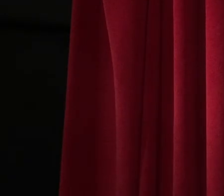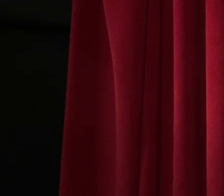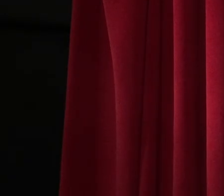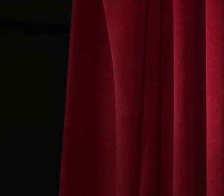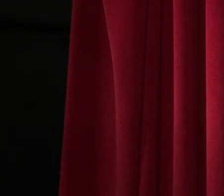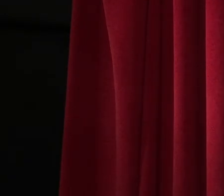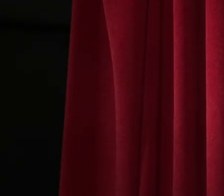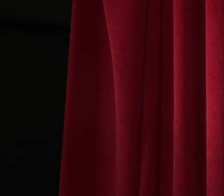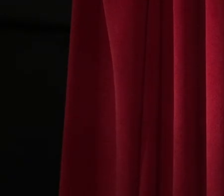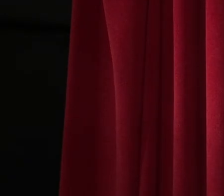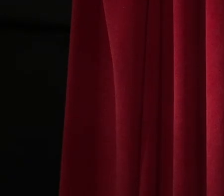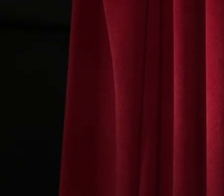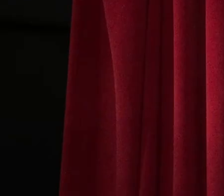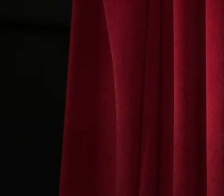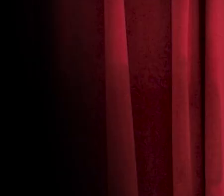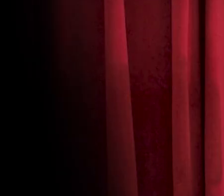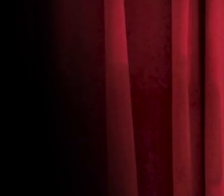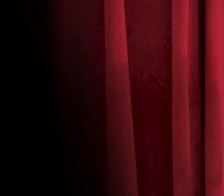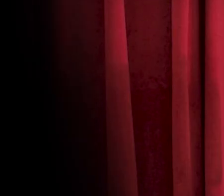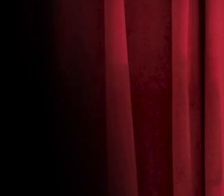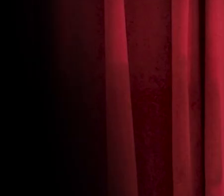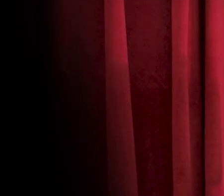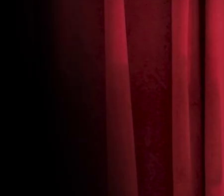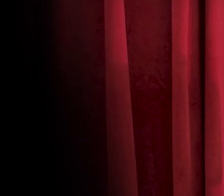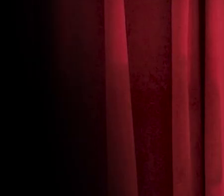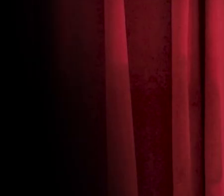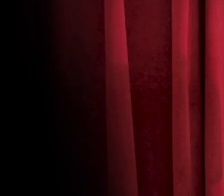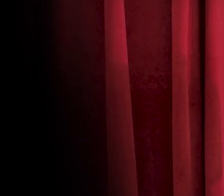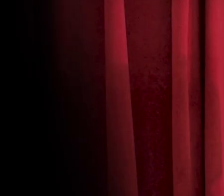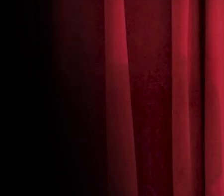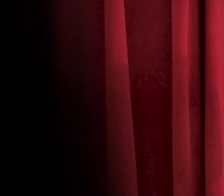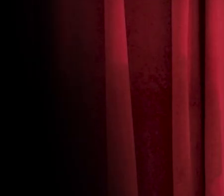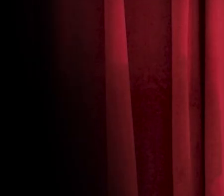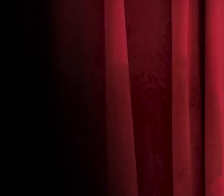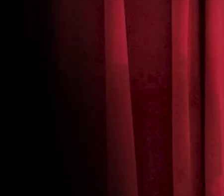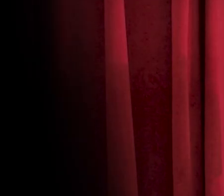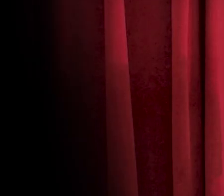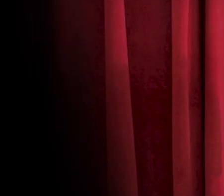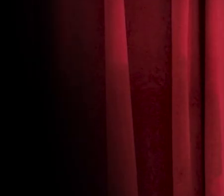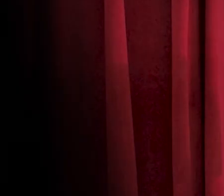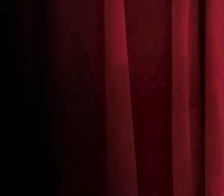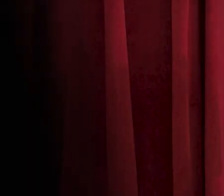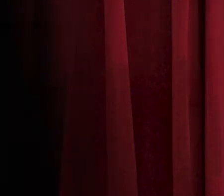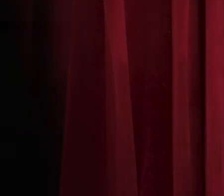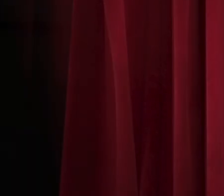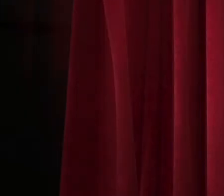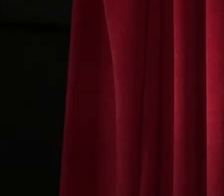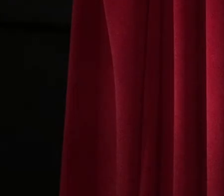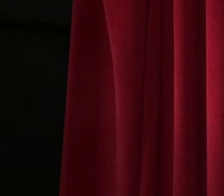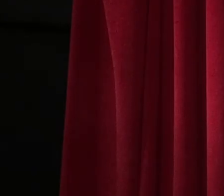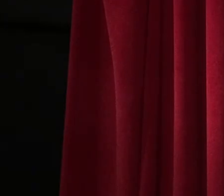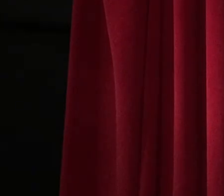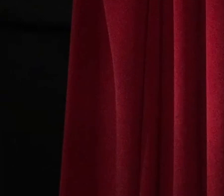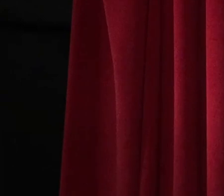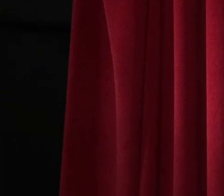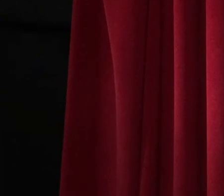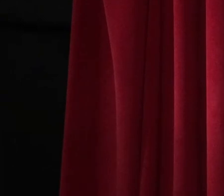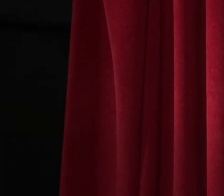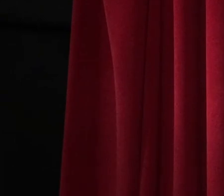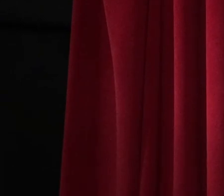It's the face of animatronics to come, well-designed, carefully built, and remarkably alive.